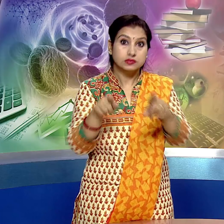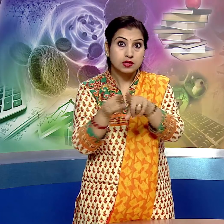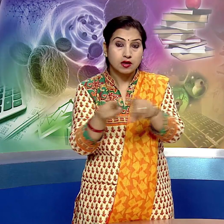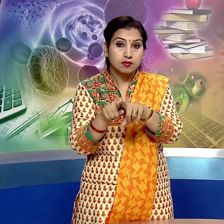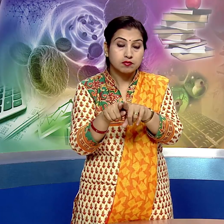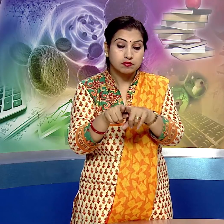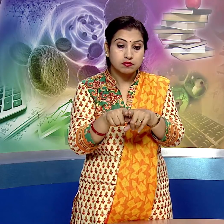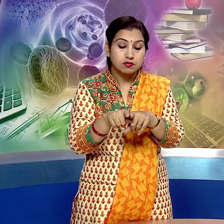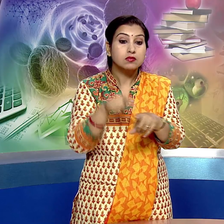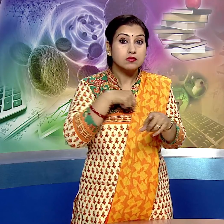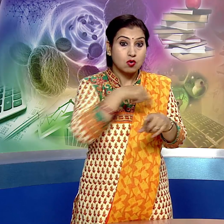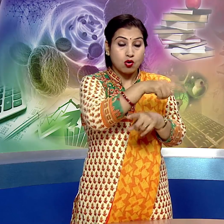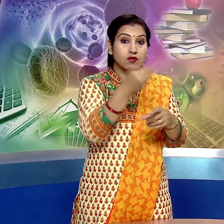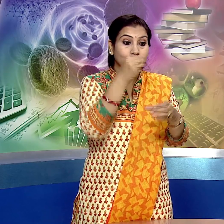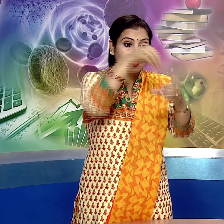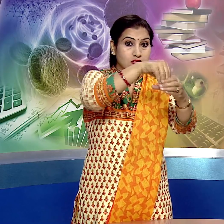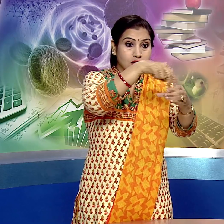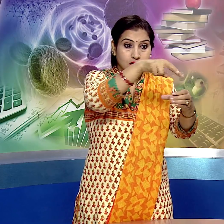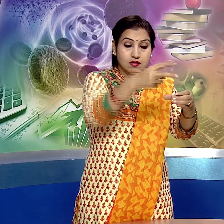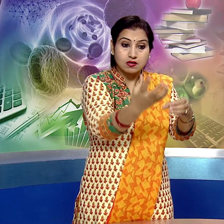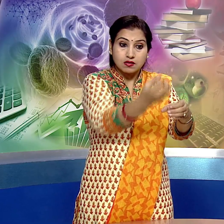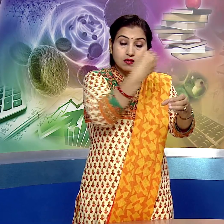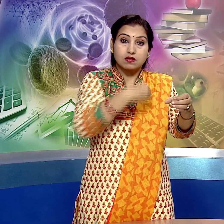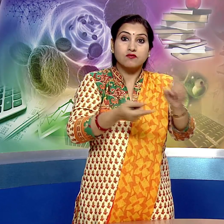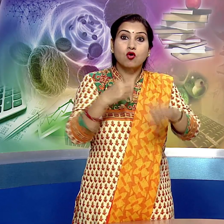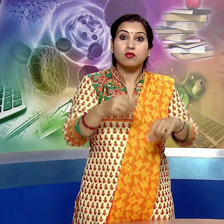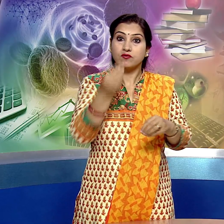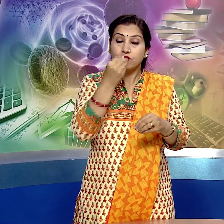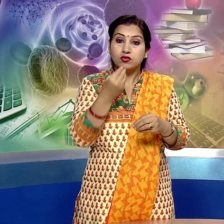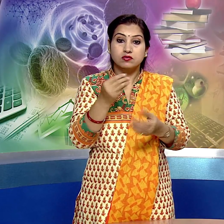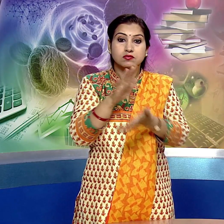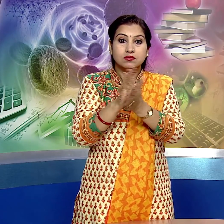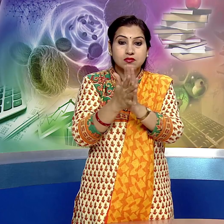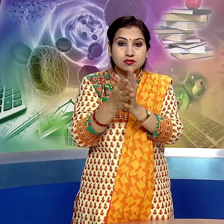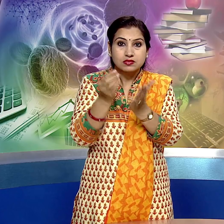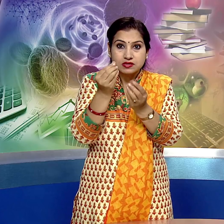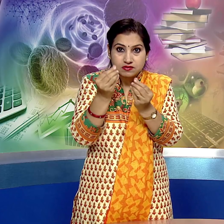Also, all nutrients are present in food like cereals,